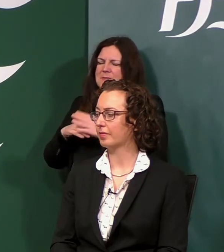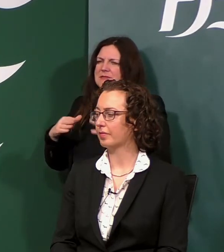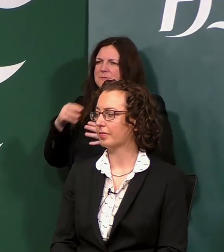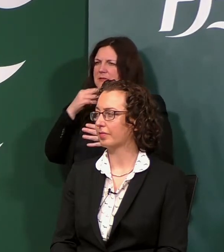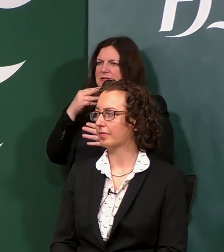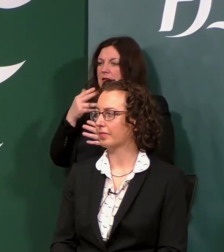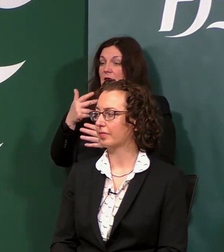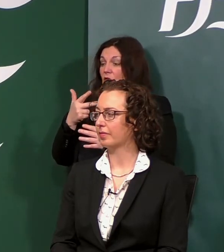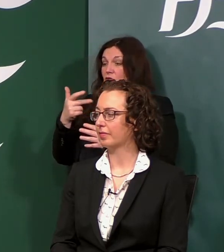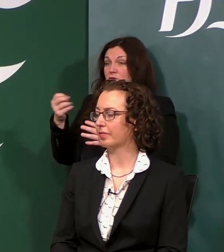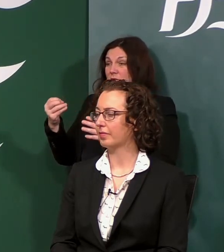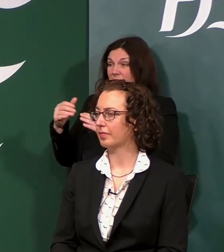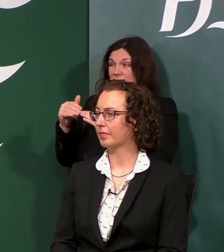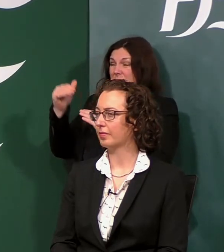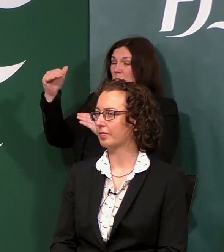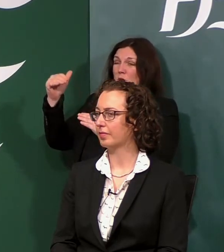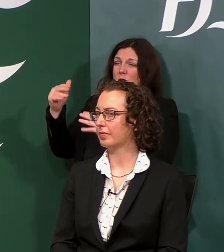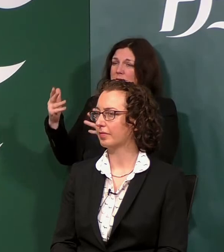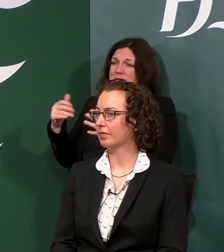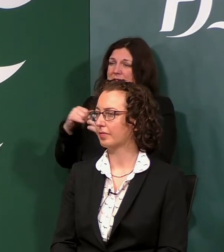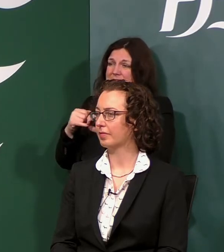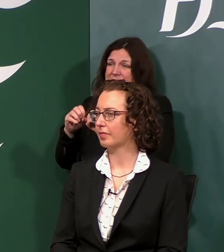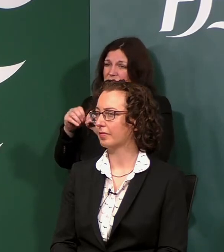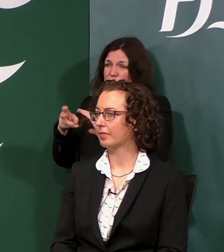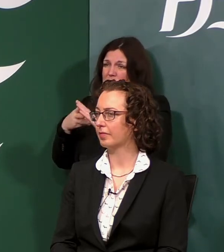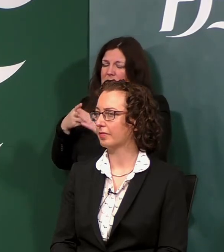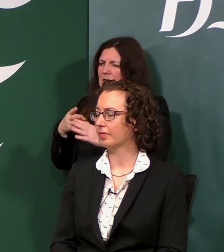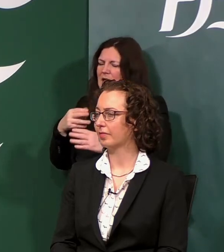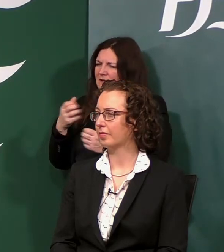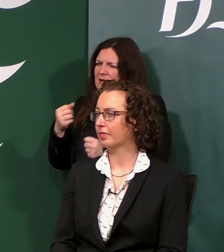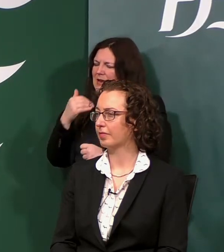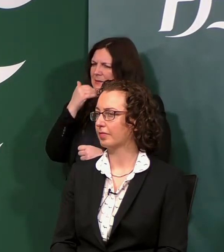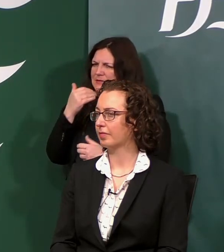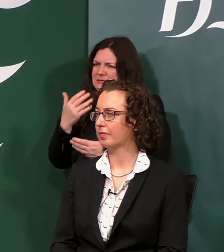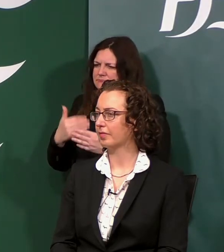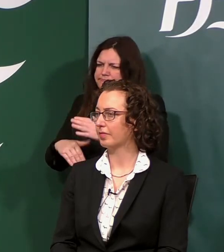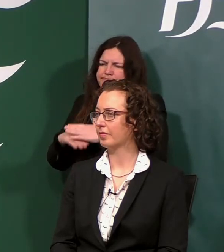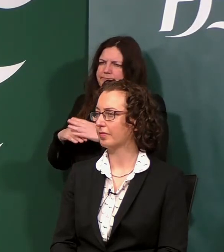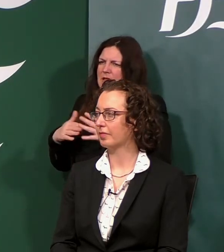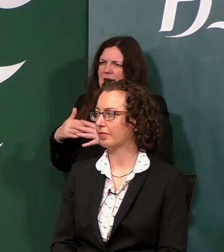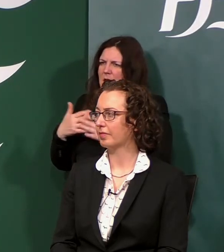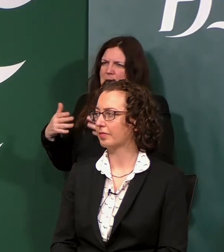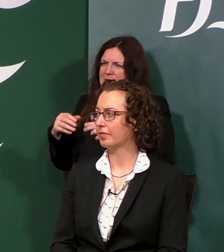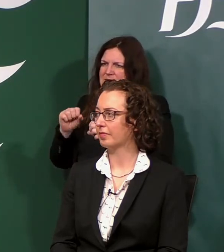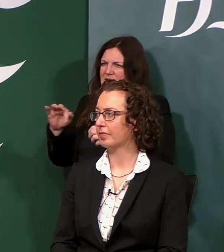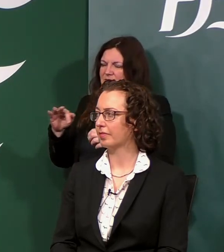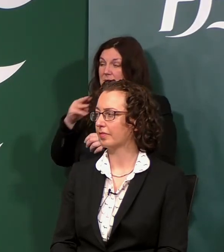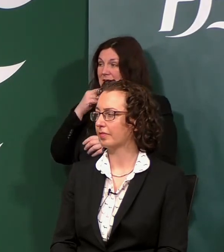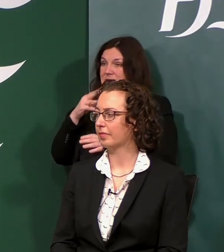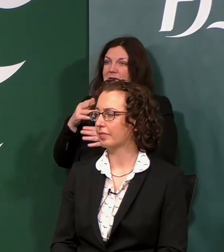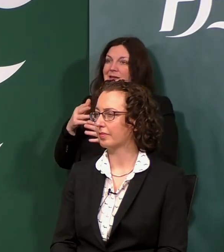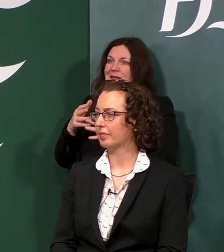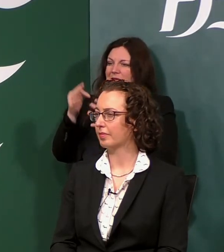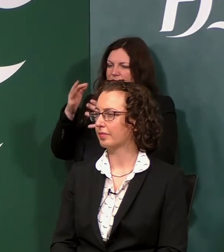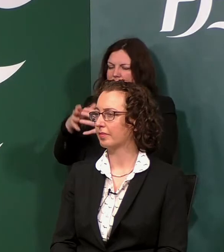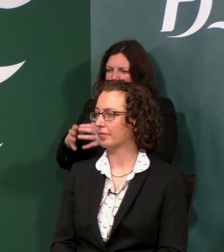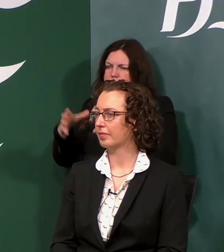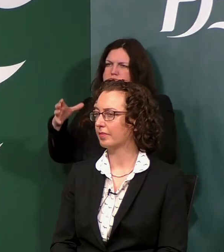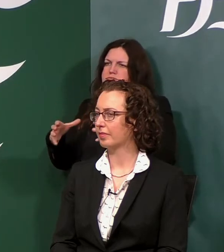whether it's vaccination in our hospitals or other staff. There's a limit to how many staff we can have, and staff are key, both in the labs, but particularly in terms of the